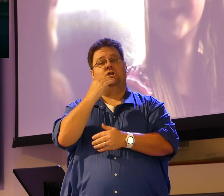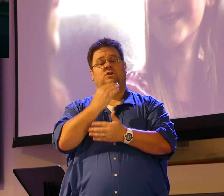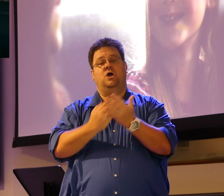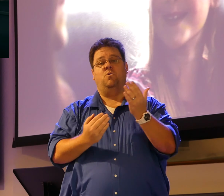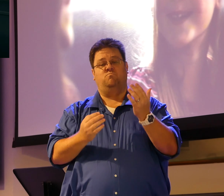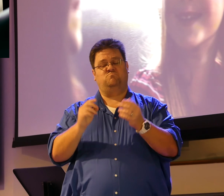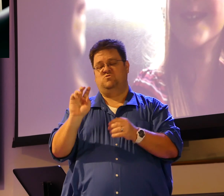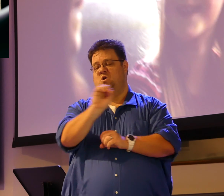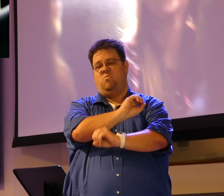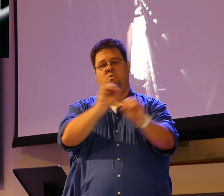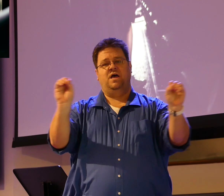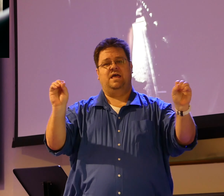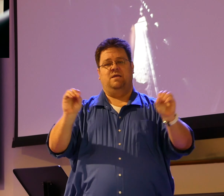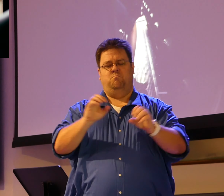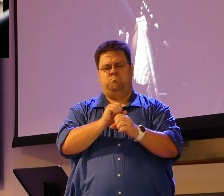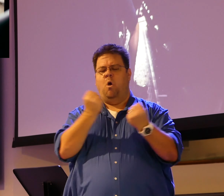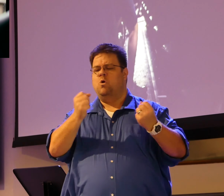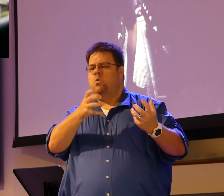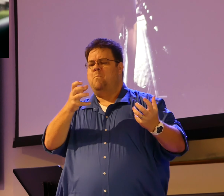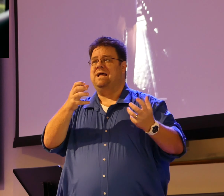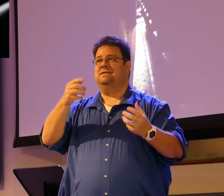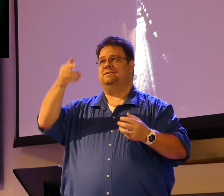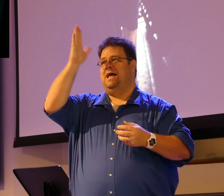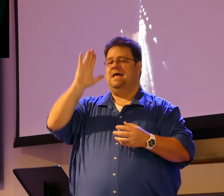because no one's too broken for grace